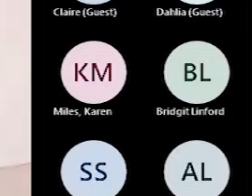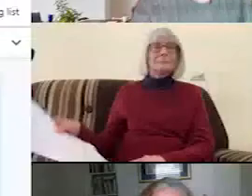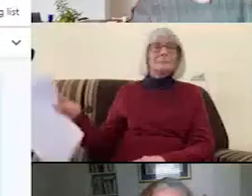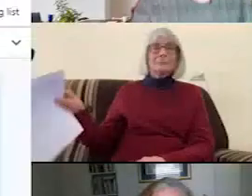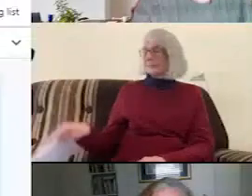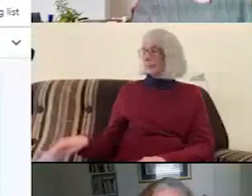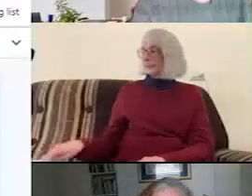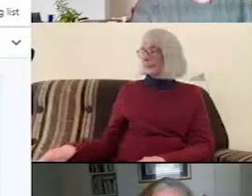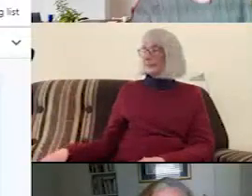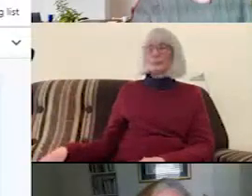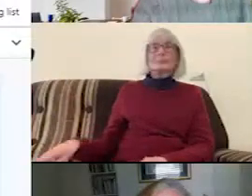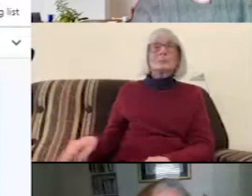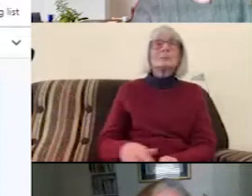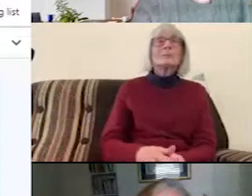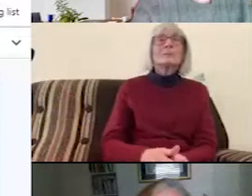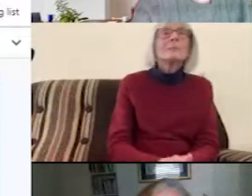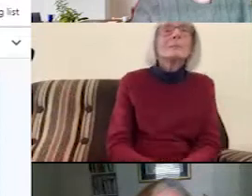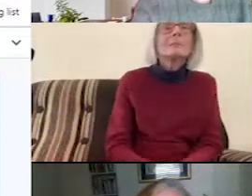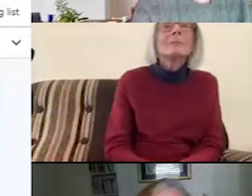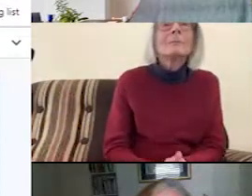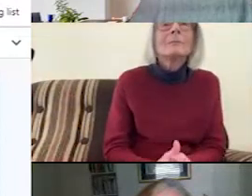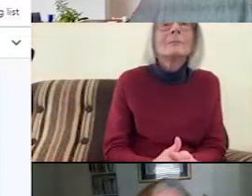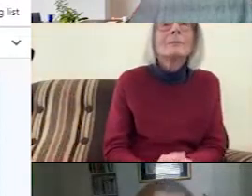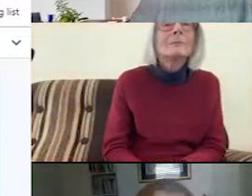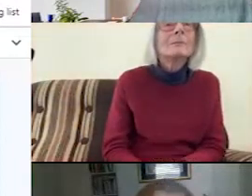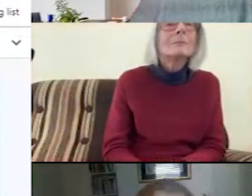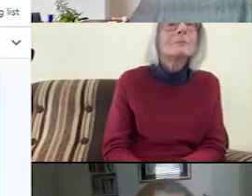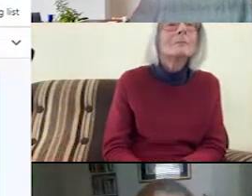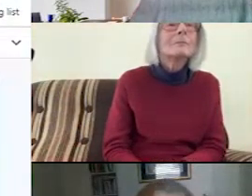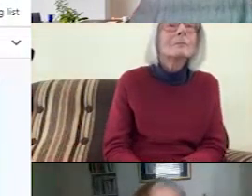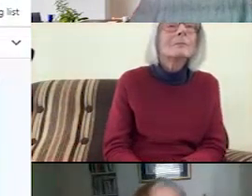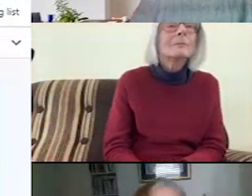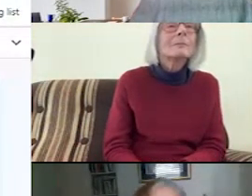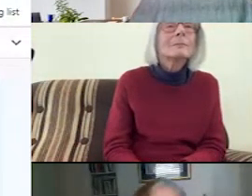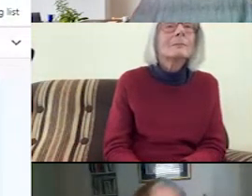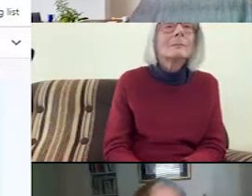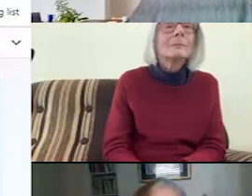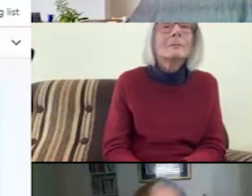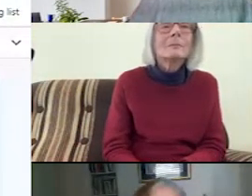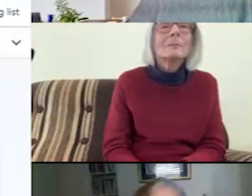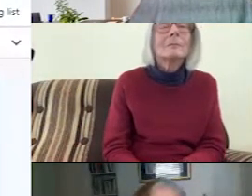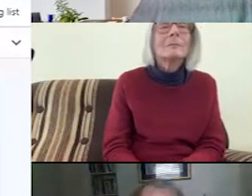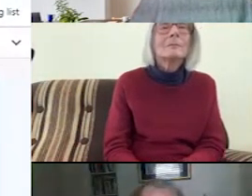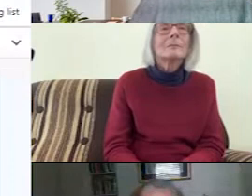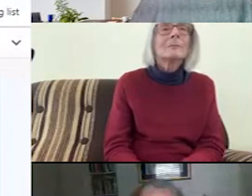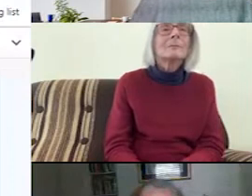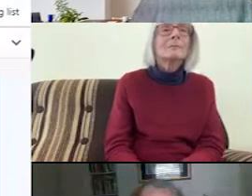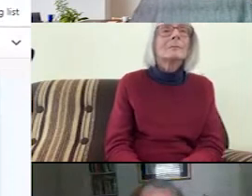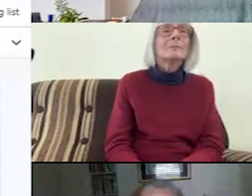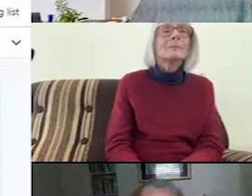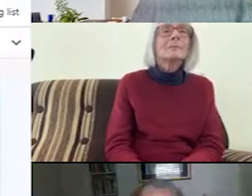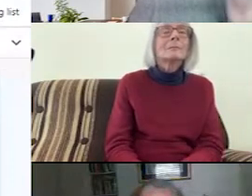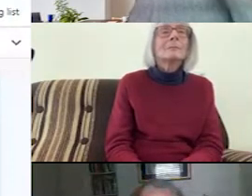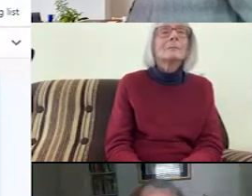I'll attempt to bring that up. We're going to jump to that one now. Same deal. We're going to jump back into